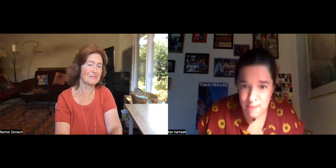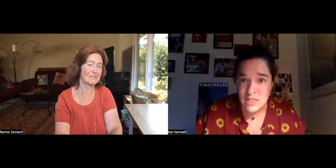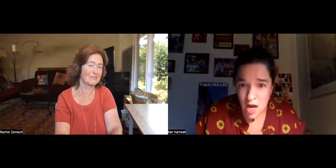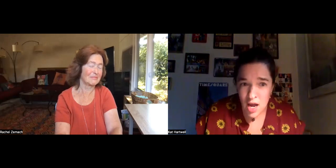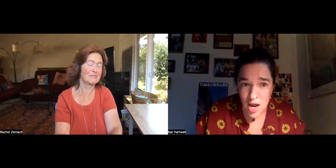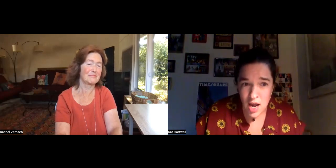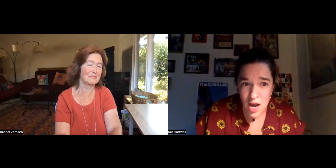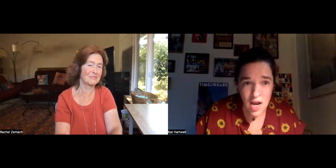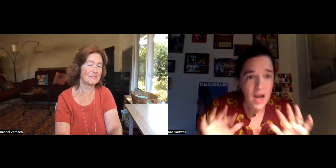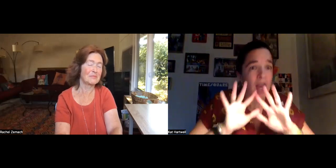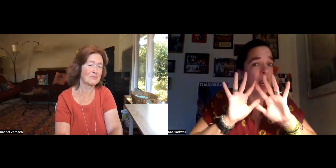document.